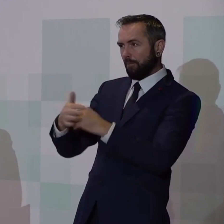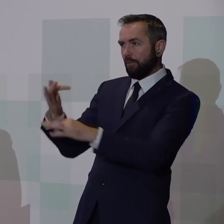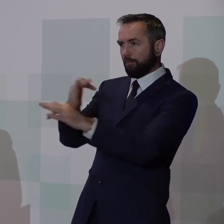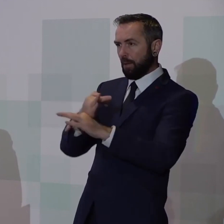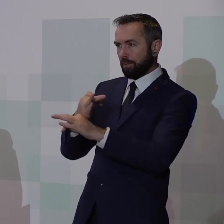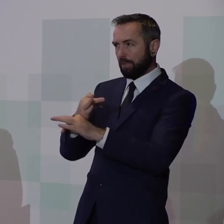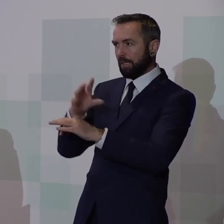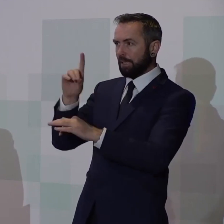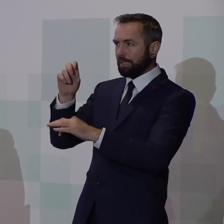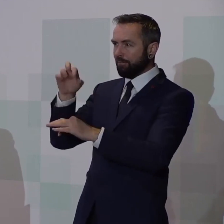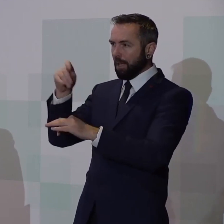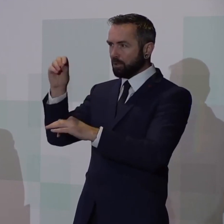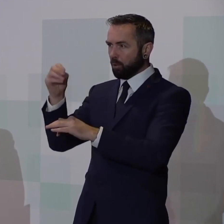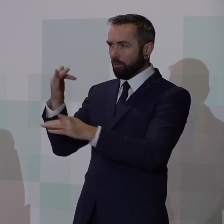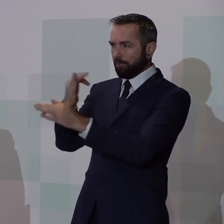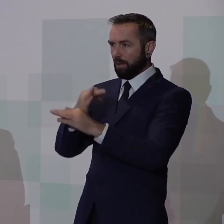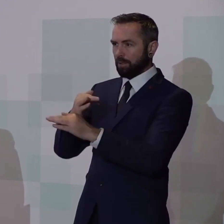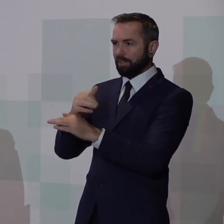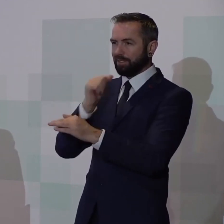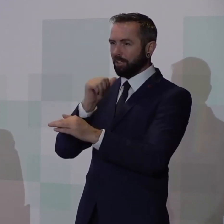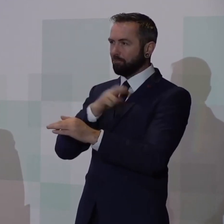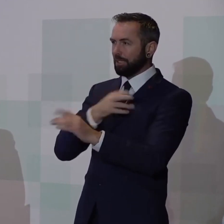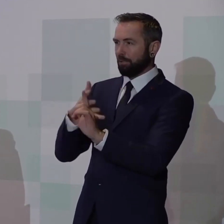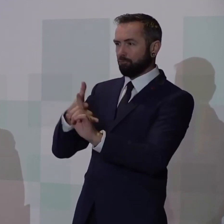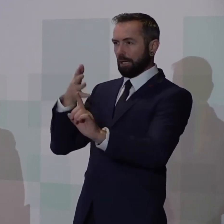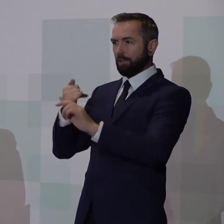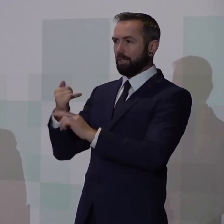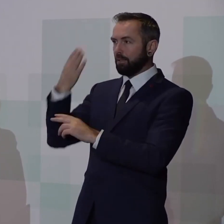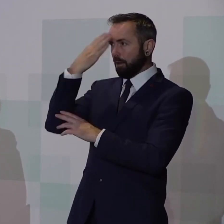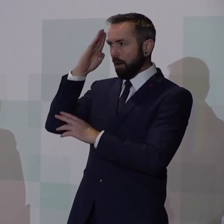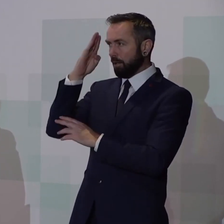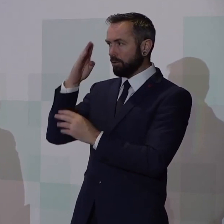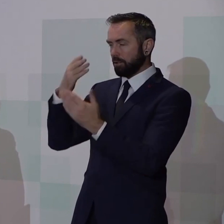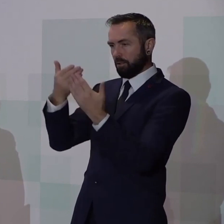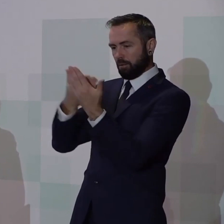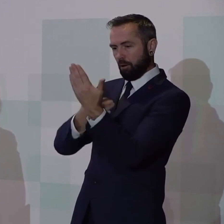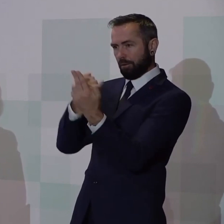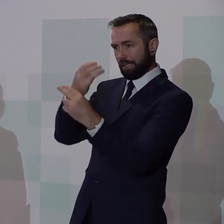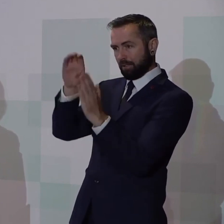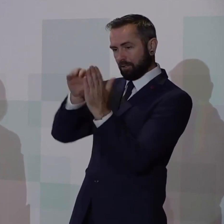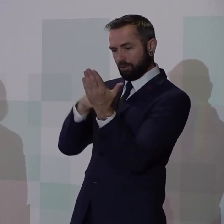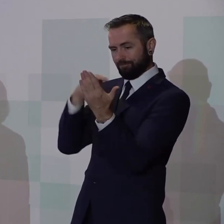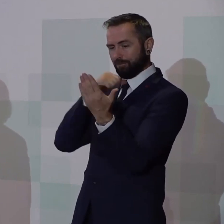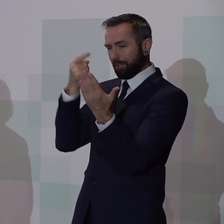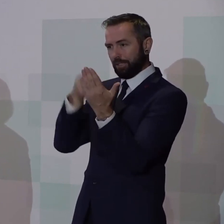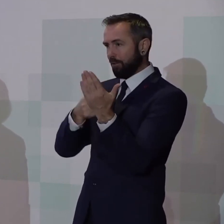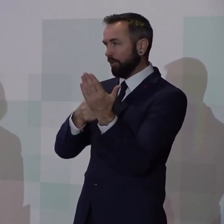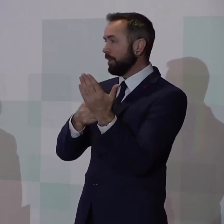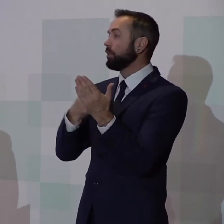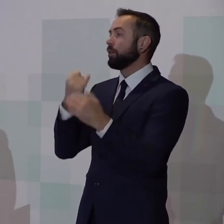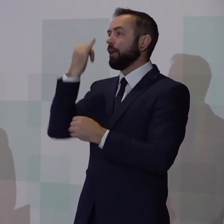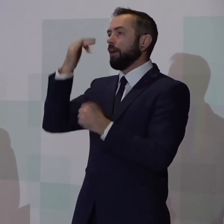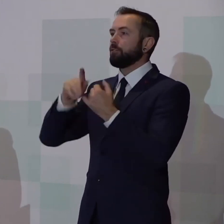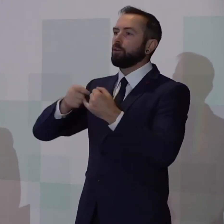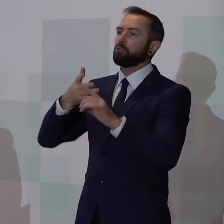not something that was recognised in Irish law in the Constitution itself. So this idea of trying